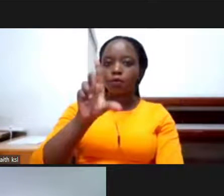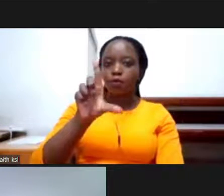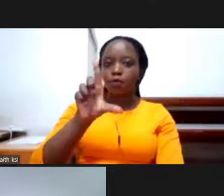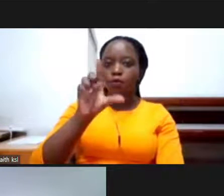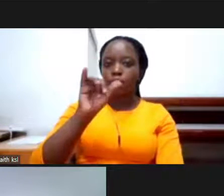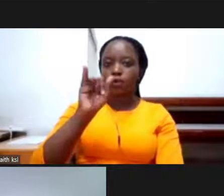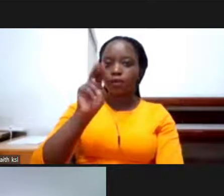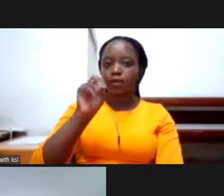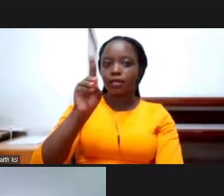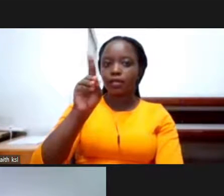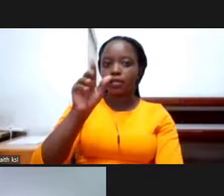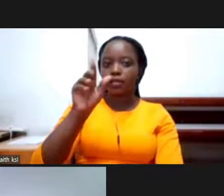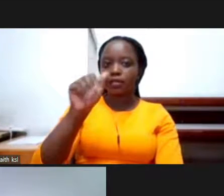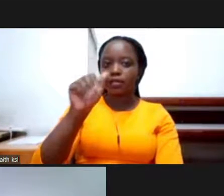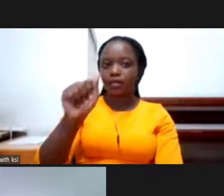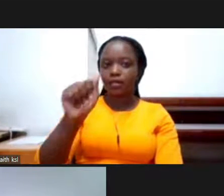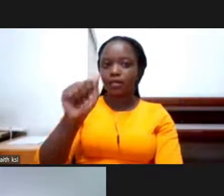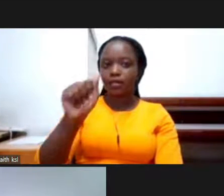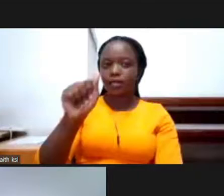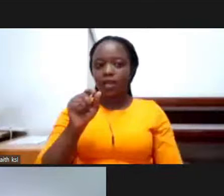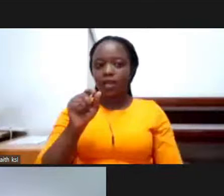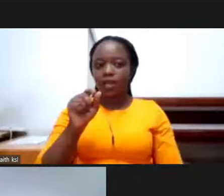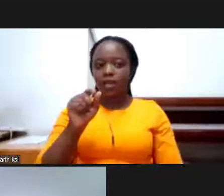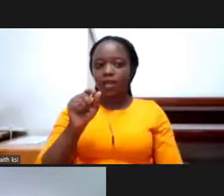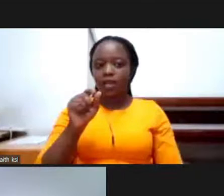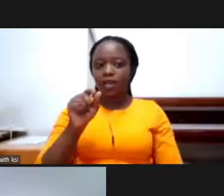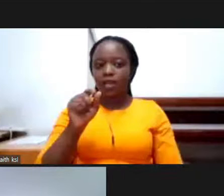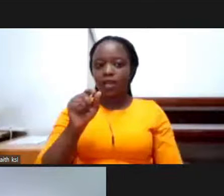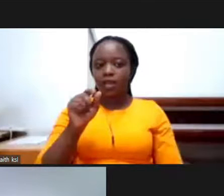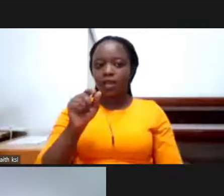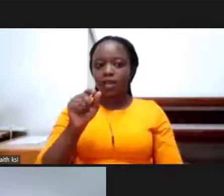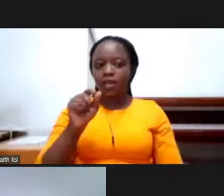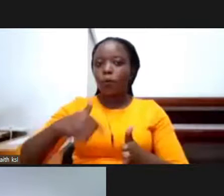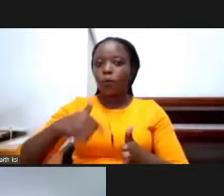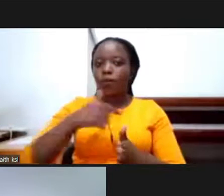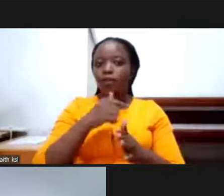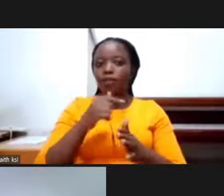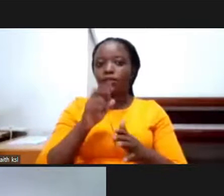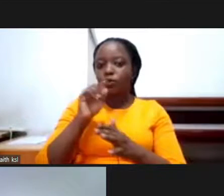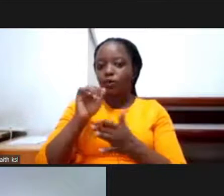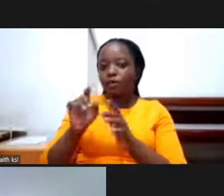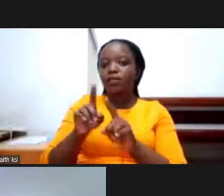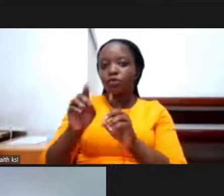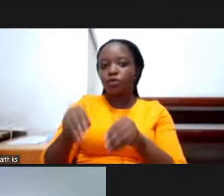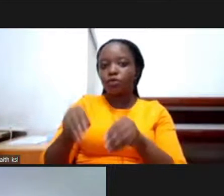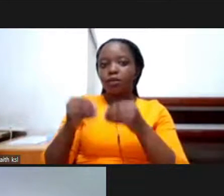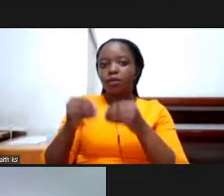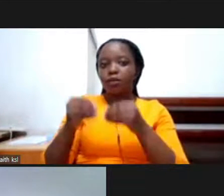you can be given the rights.